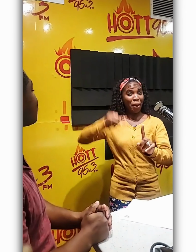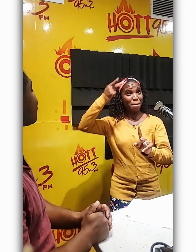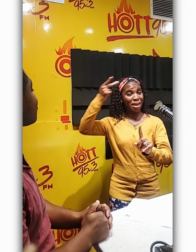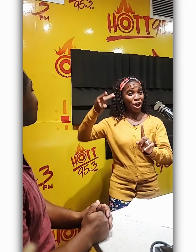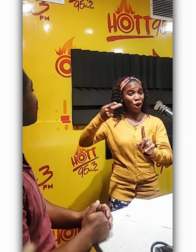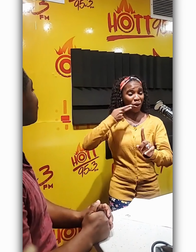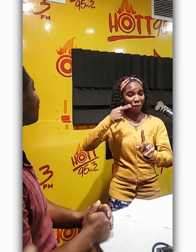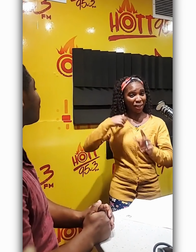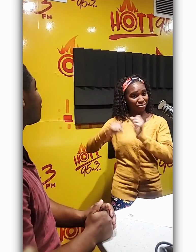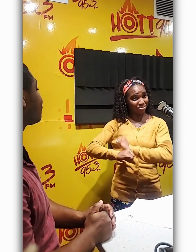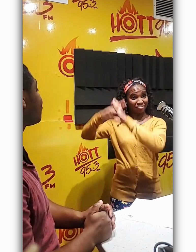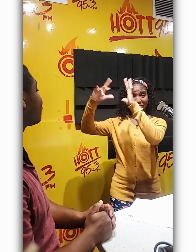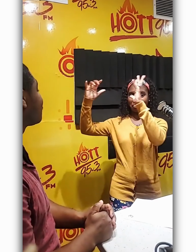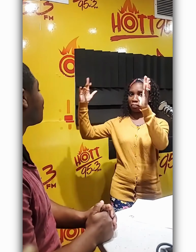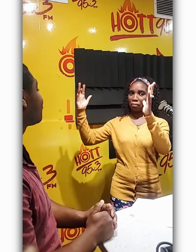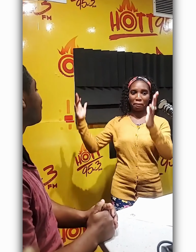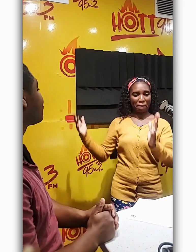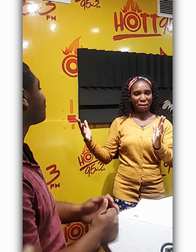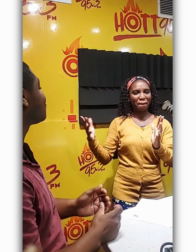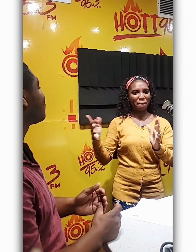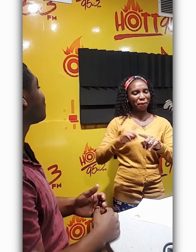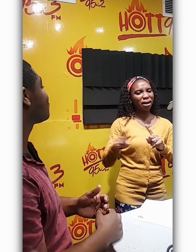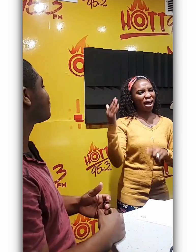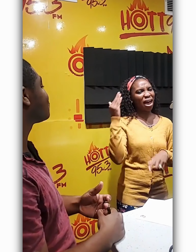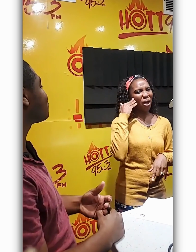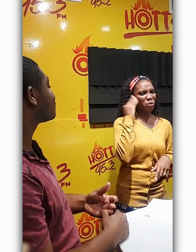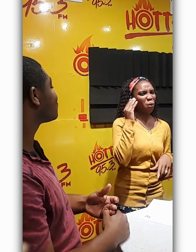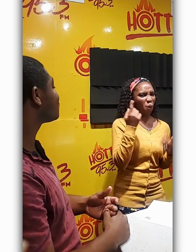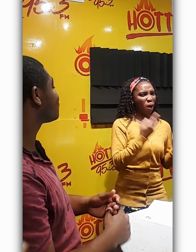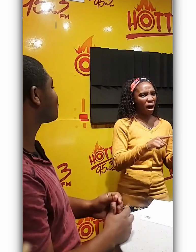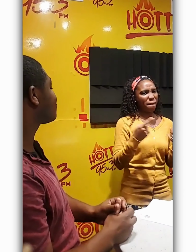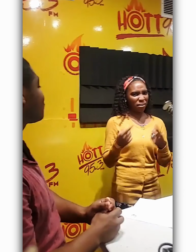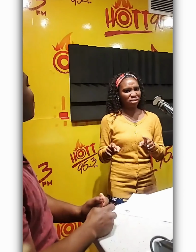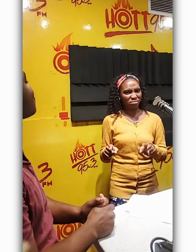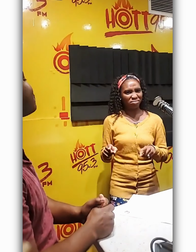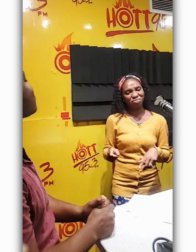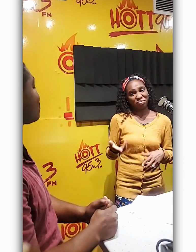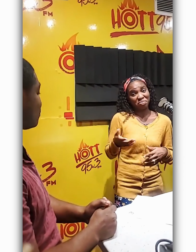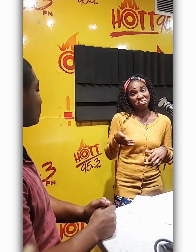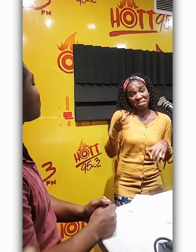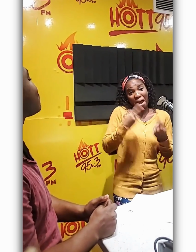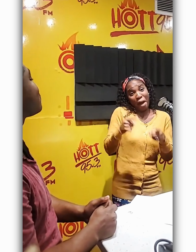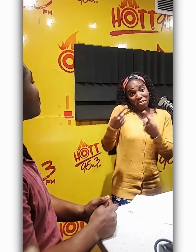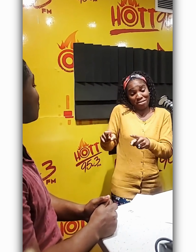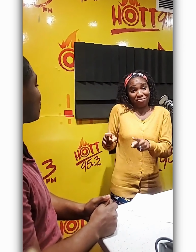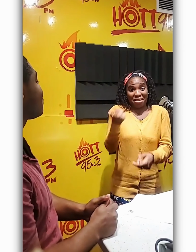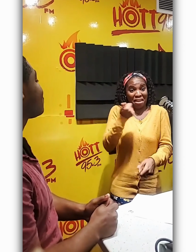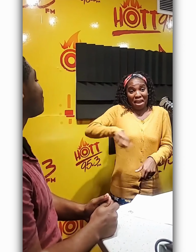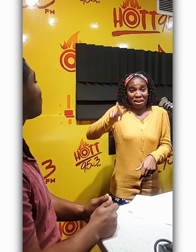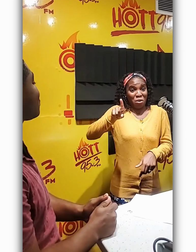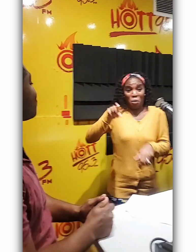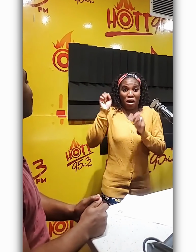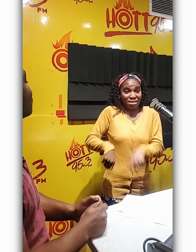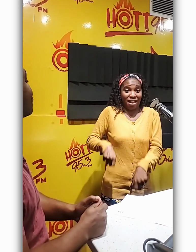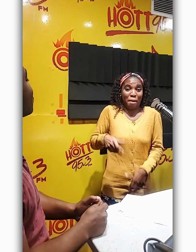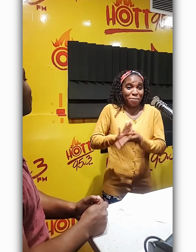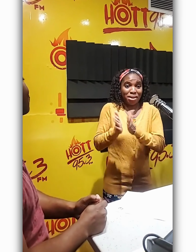citizens. So I know it's a thing, Scott. Like, we all know it must exist. Blind persons are parents. Correct. You